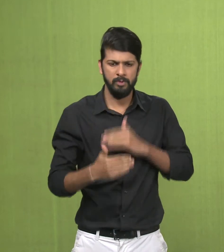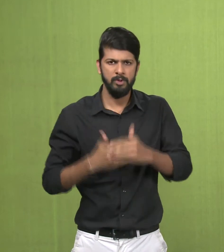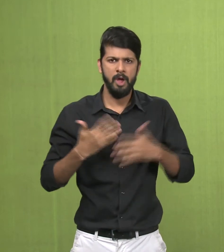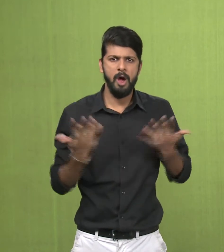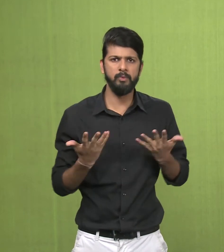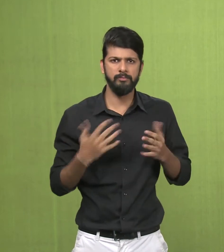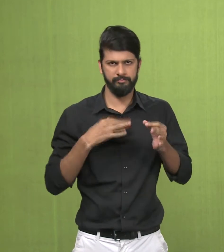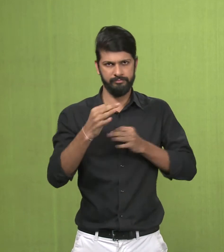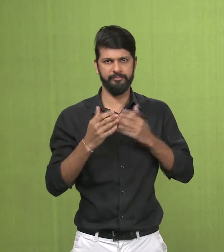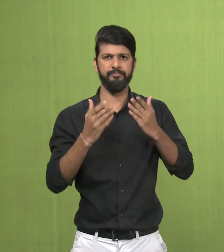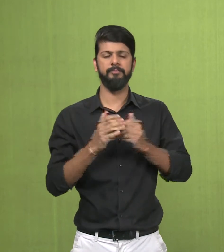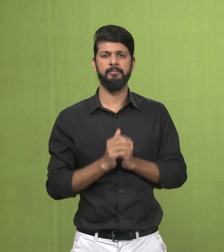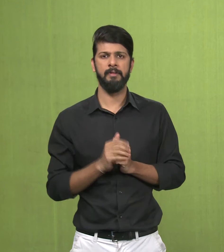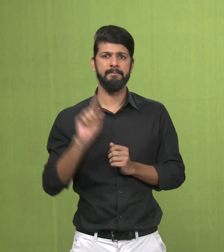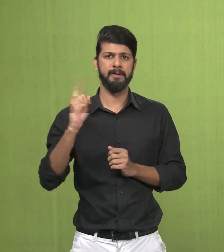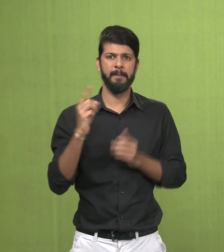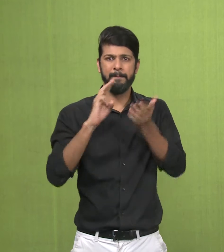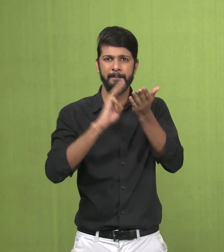I will explain the process of the lesson.